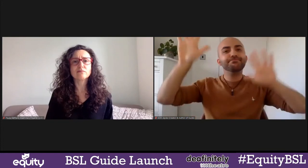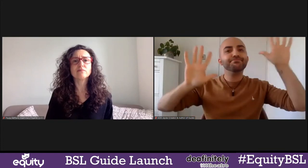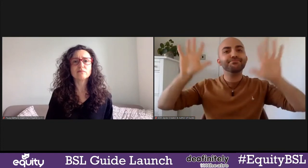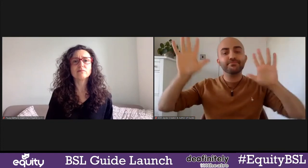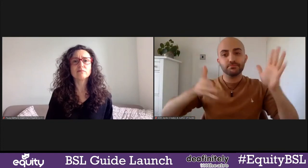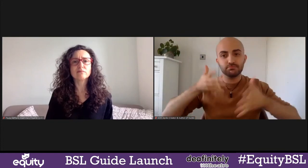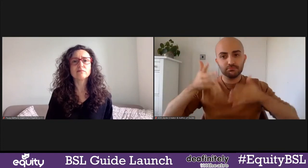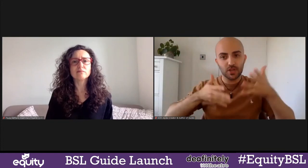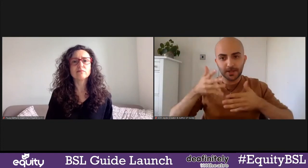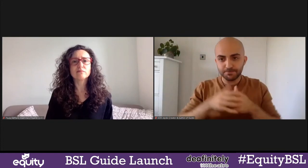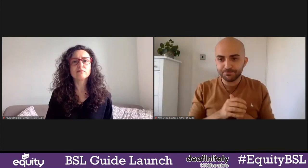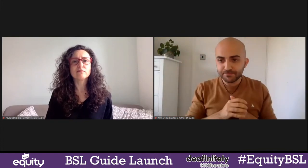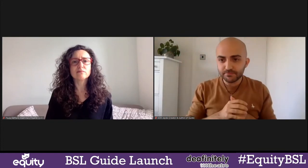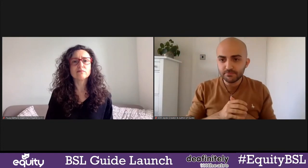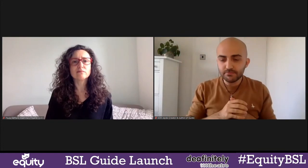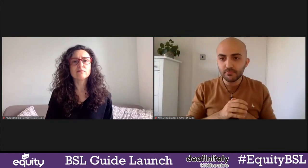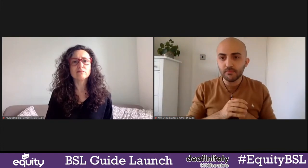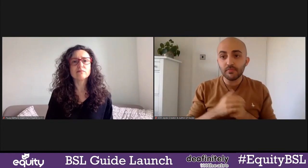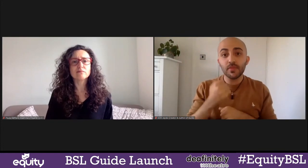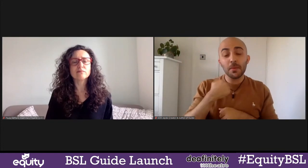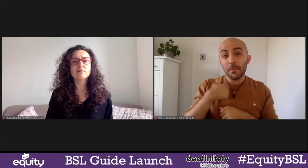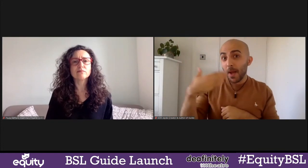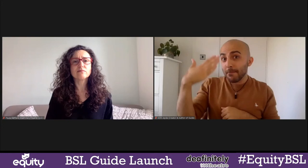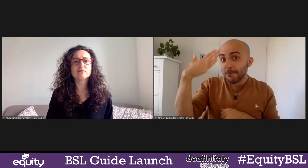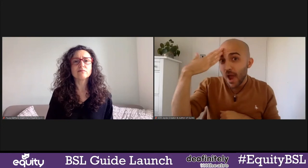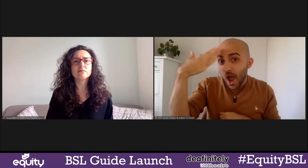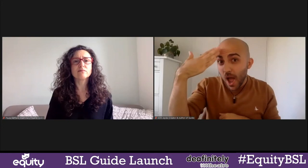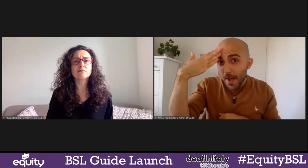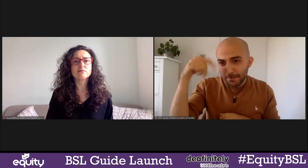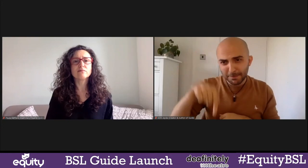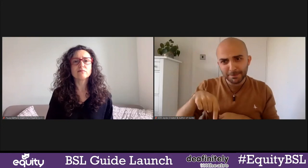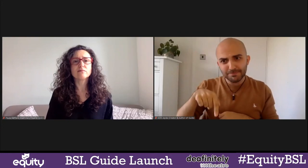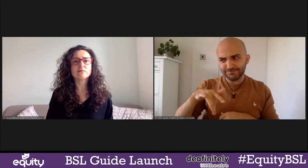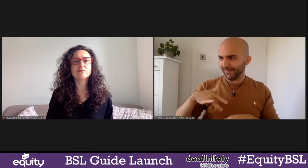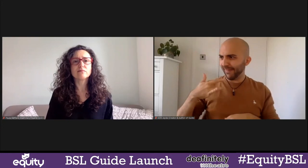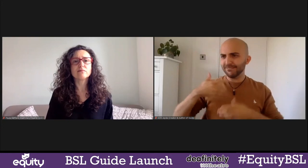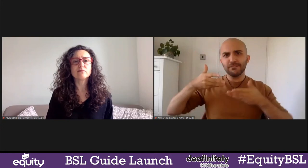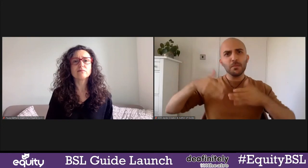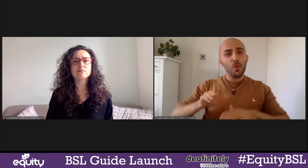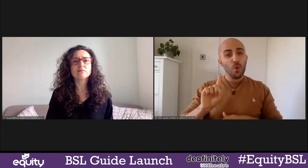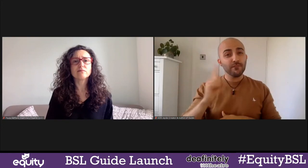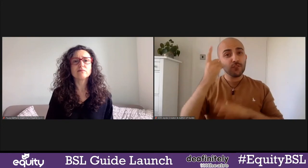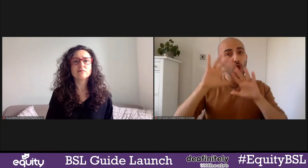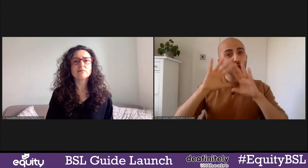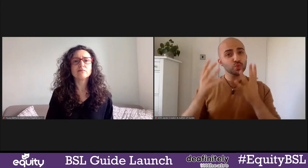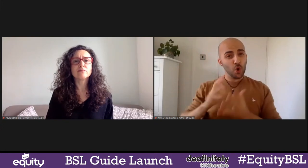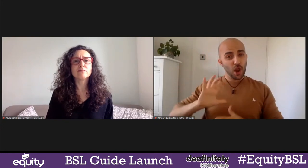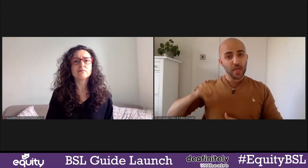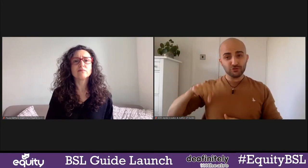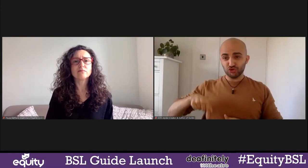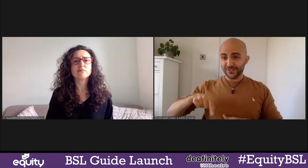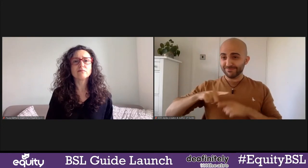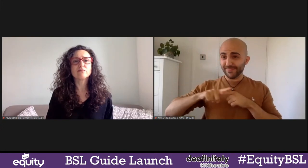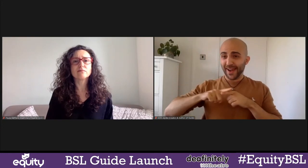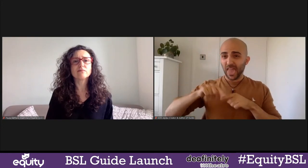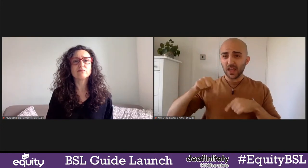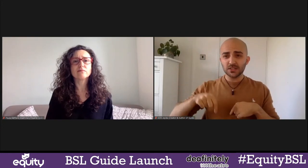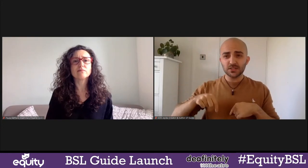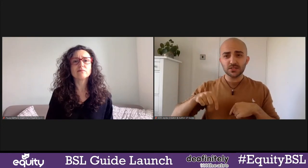acquired a full sign language. It was more a pidgin form of sign language. For my mum, who's living in a first world country